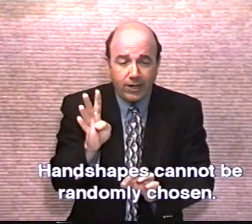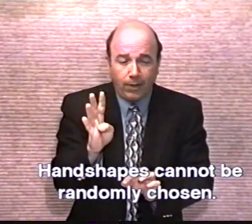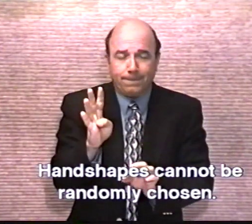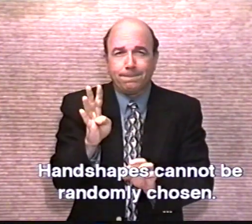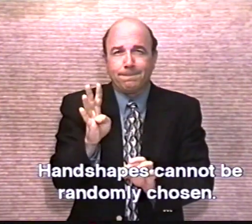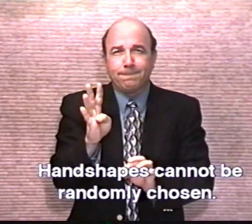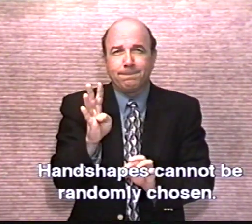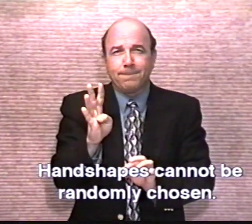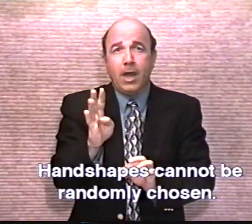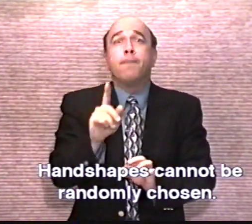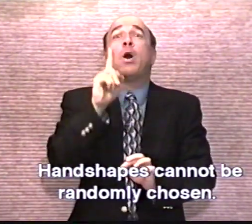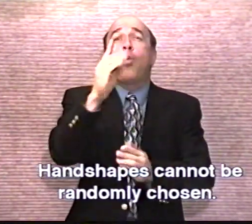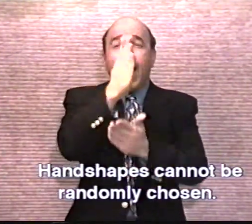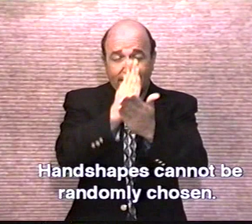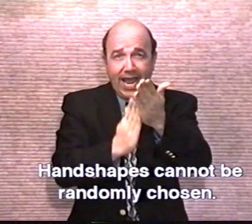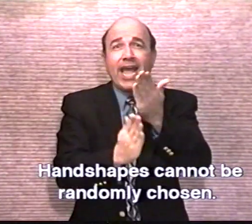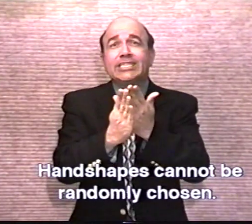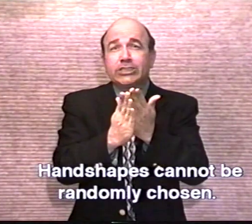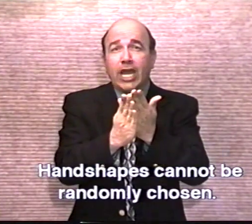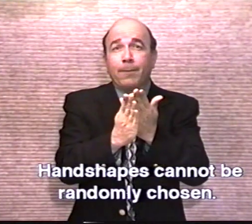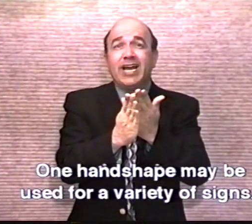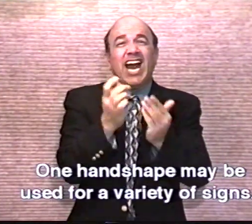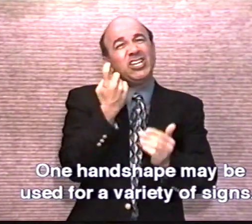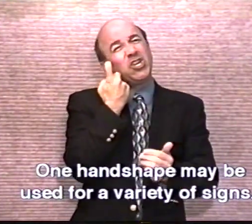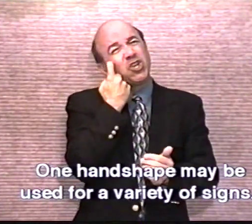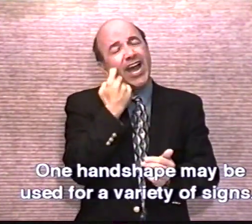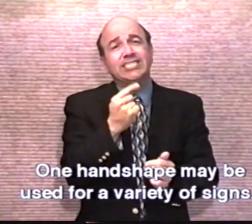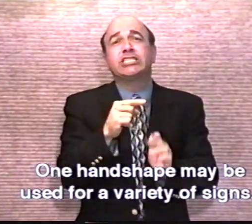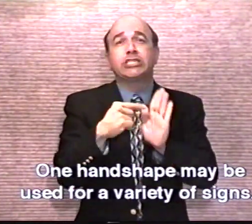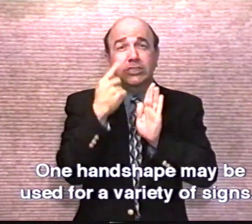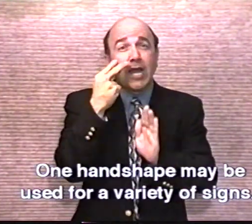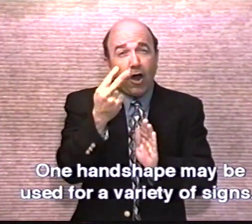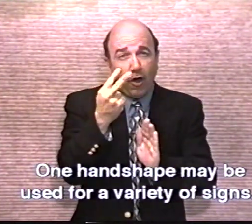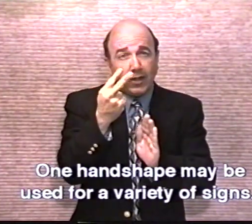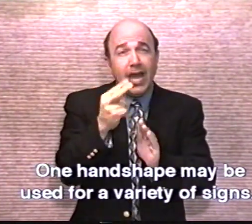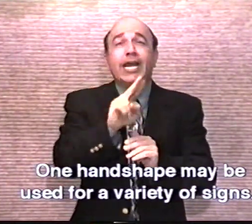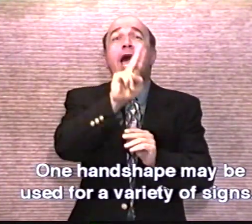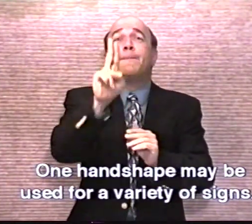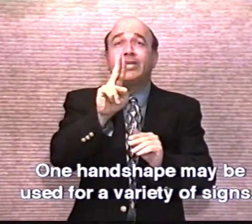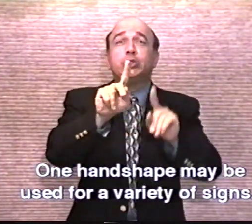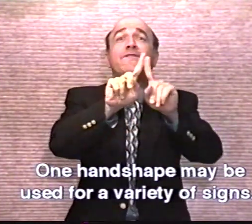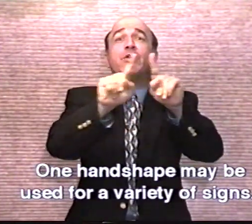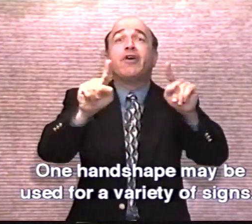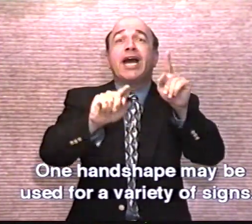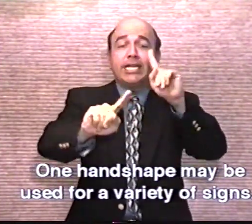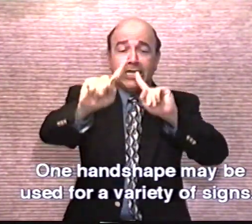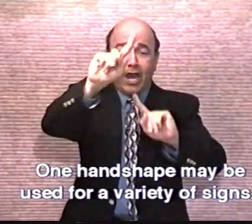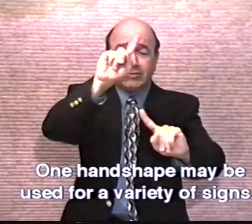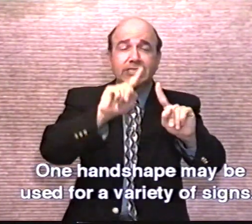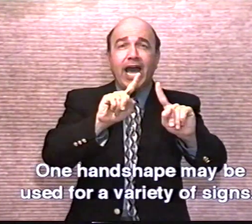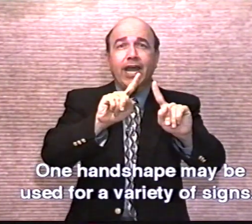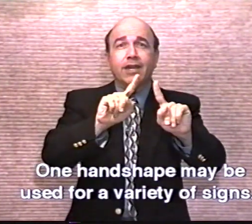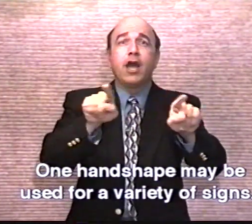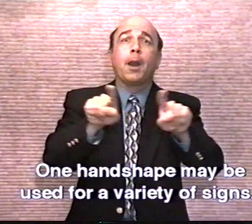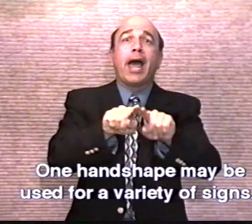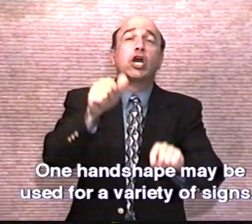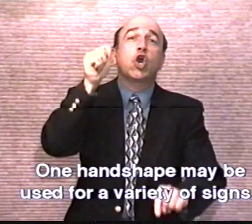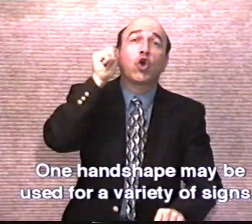random. But one hand shape, as you just saw, can be used for a variety of signs like